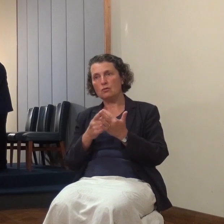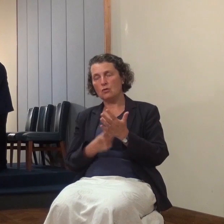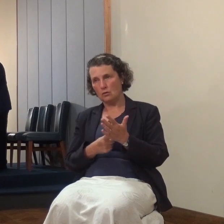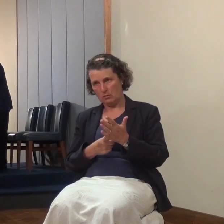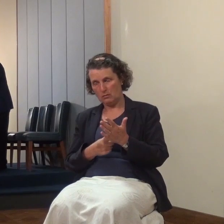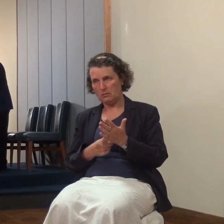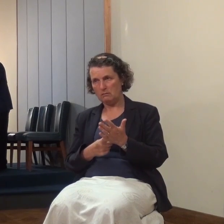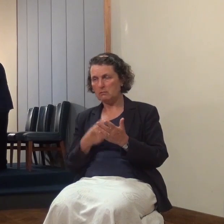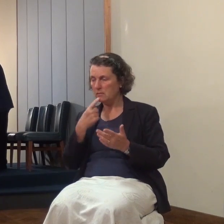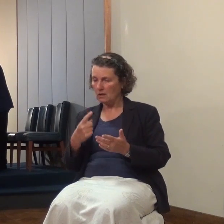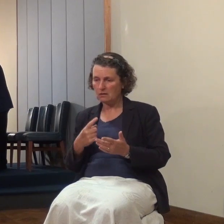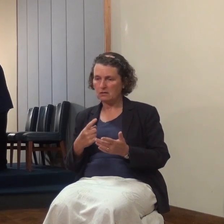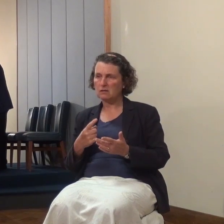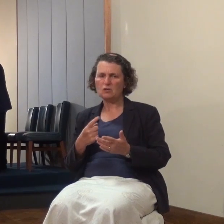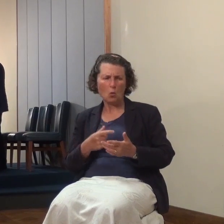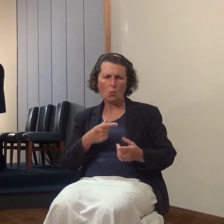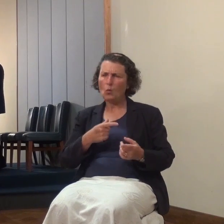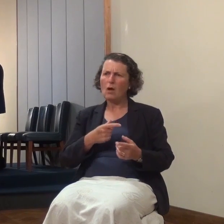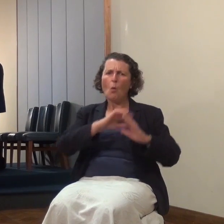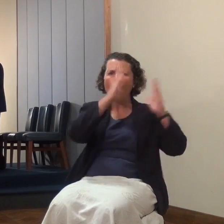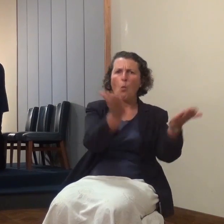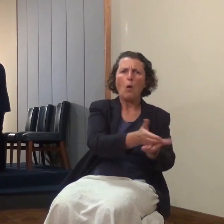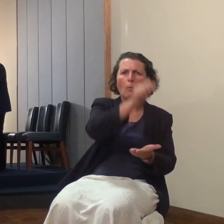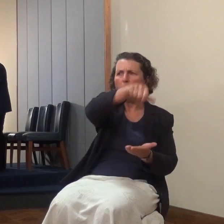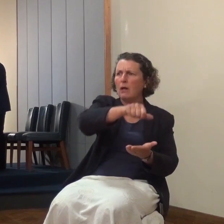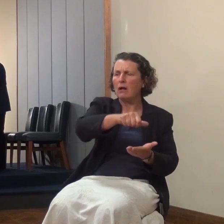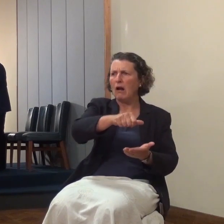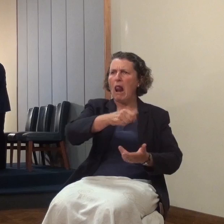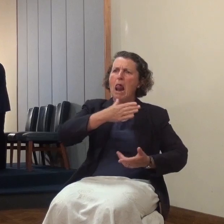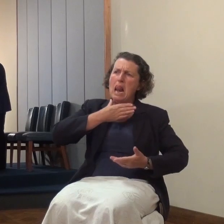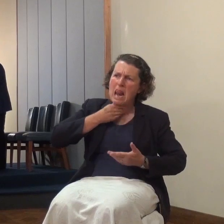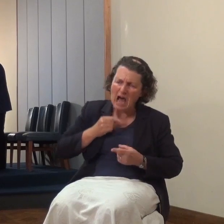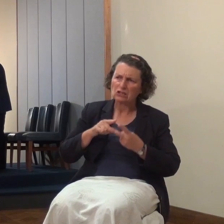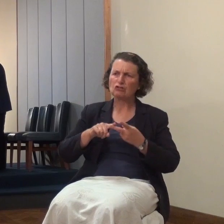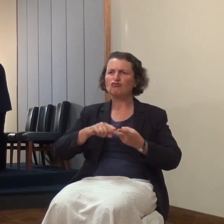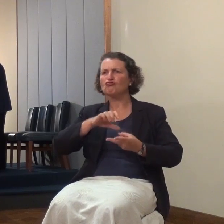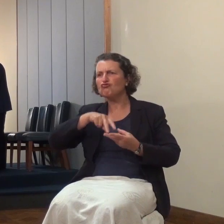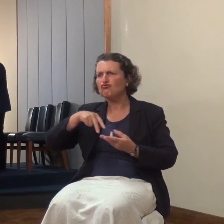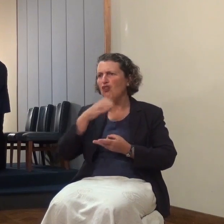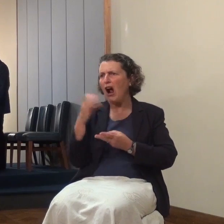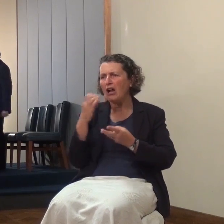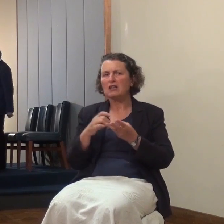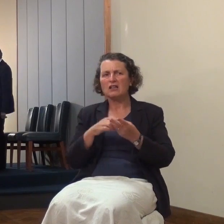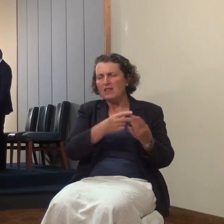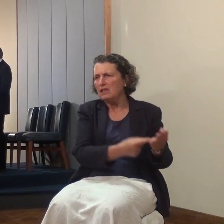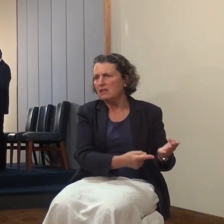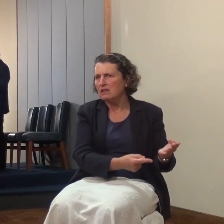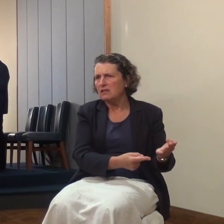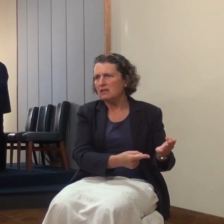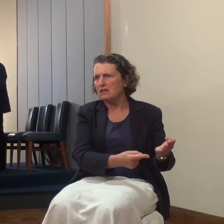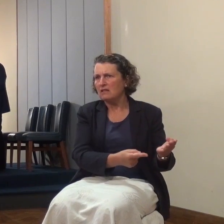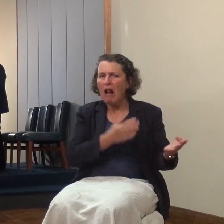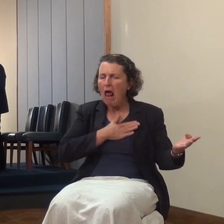lust, lewdness, drunkenness that was part of the Christian's pre-conversion life. And then he comments on the